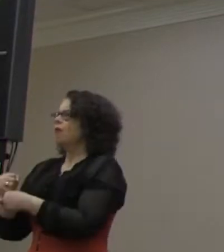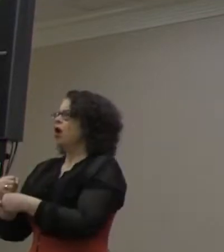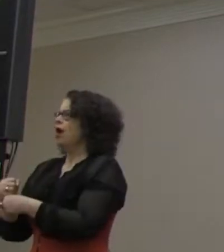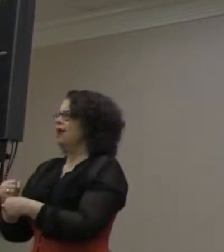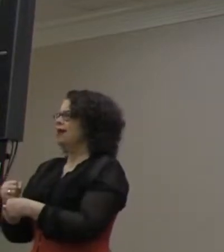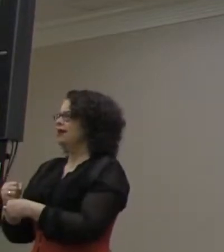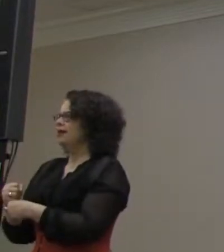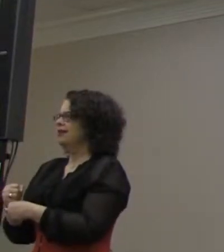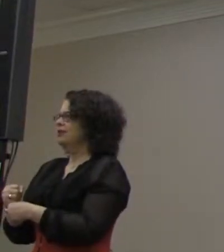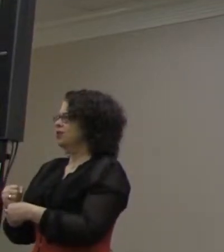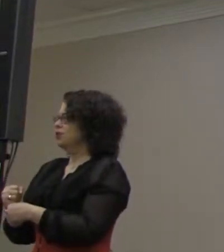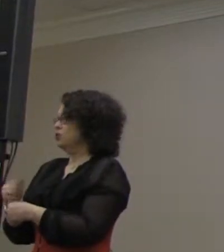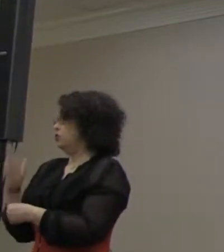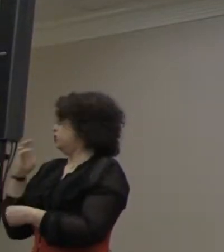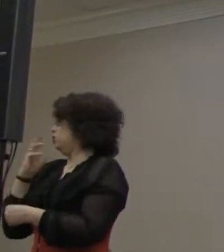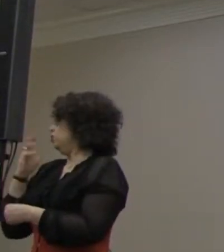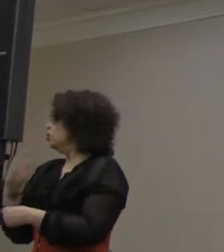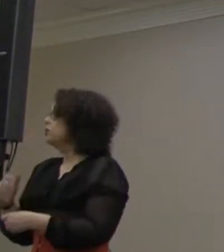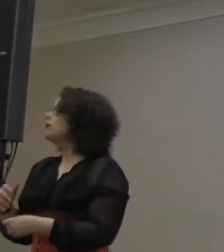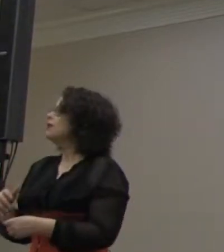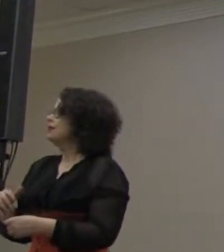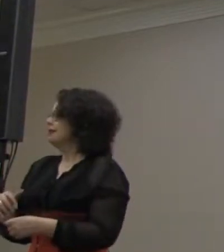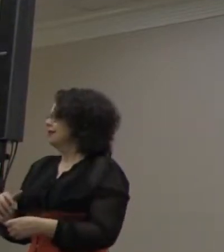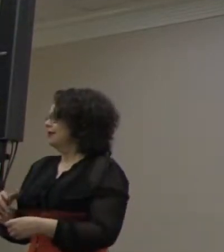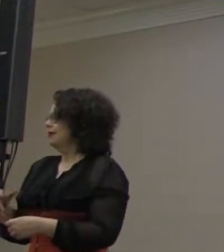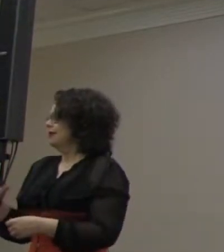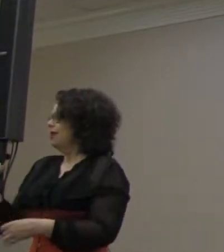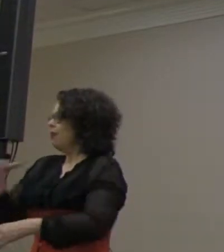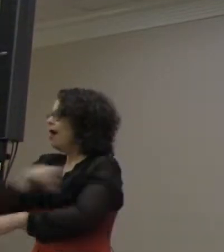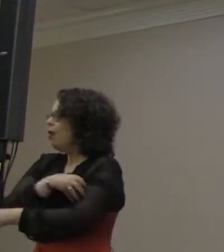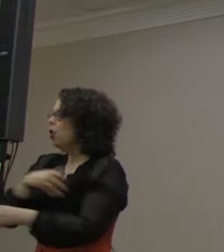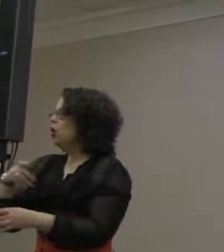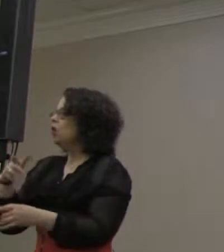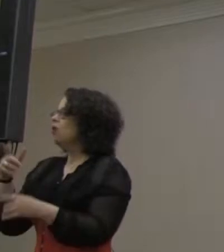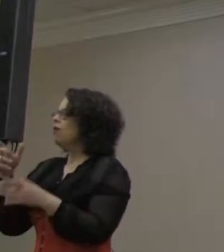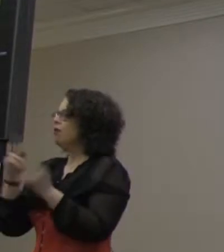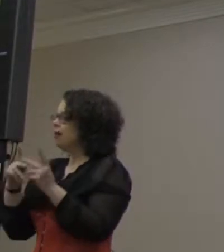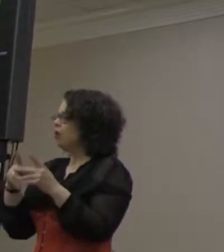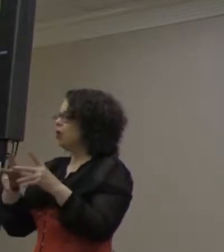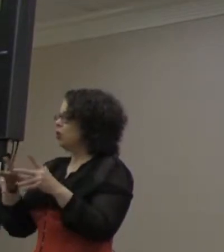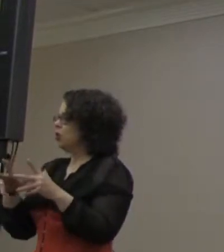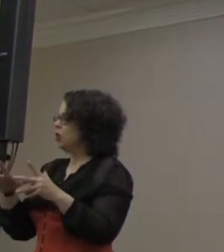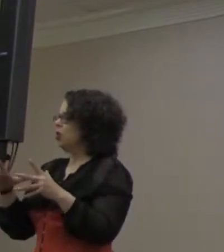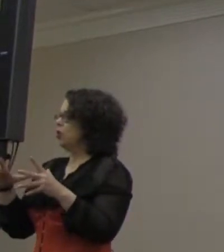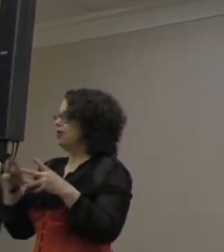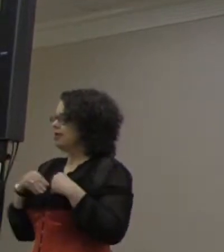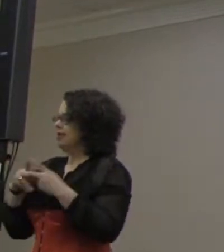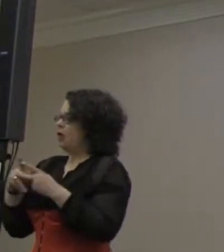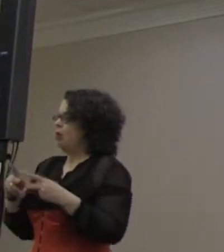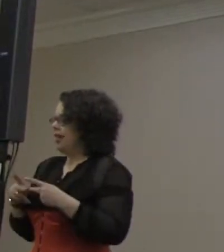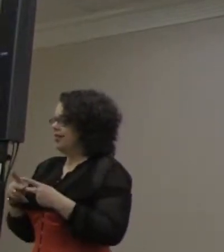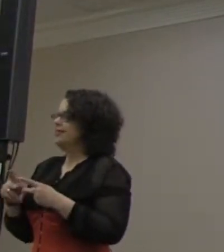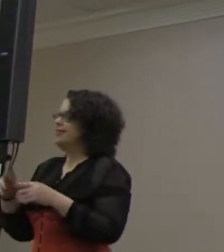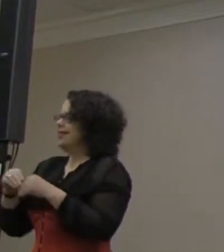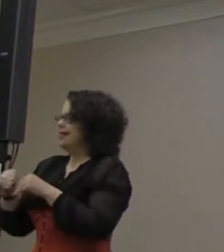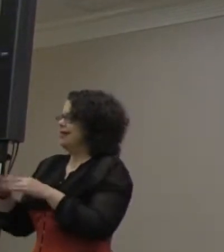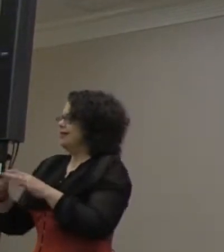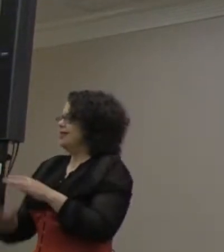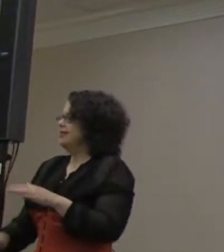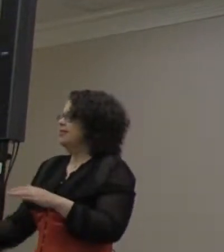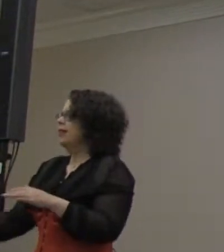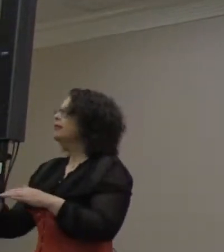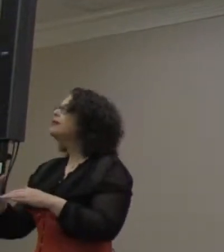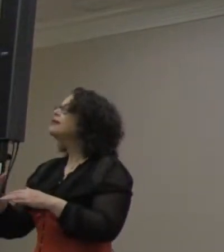power possessed by those who embrace our place in the liminal spaces of